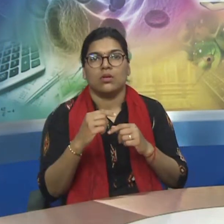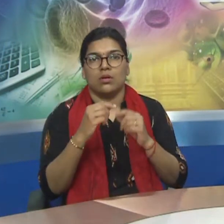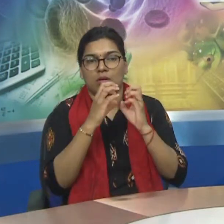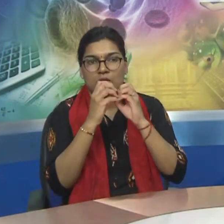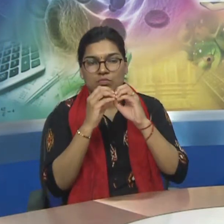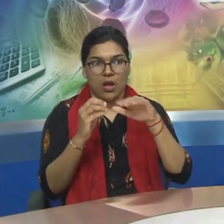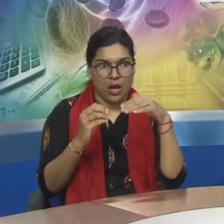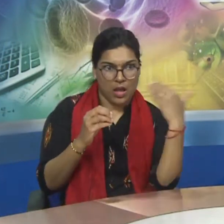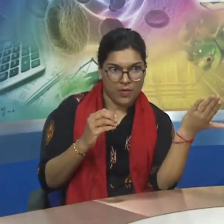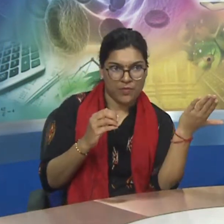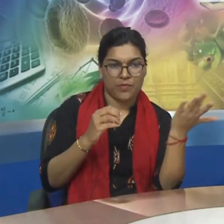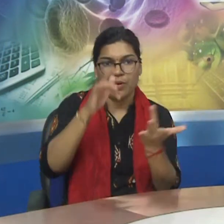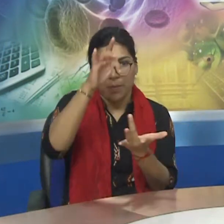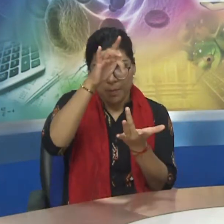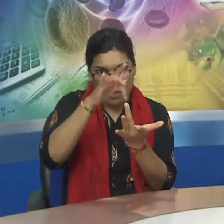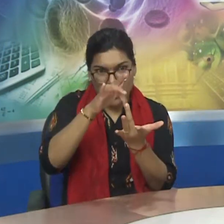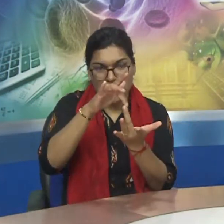In this ribbon there are various tools.